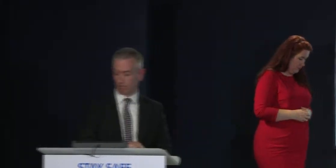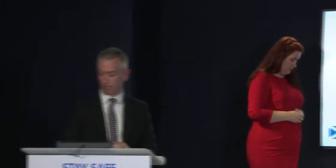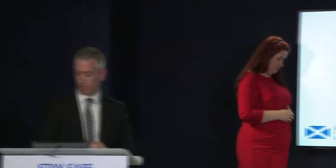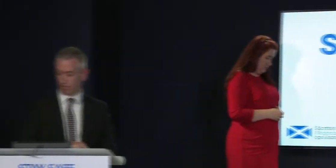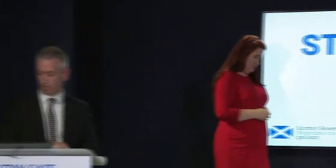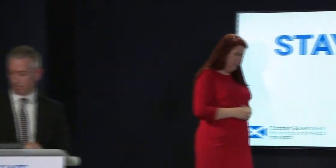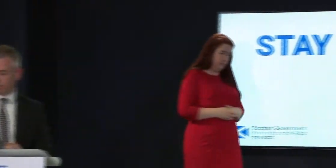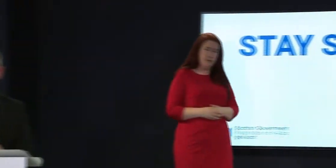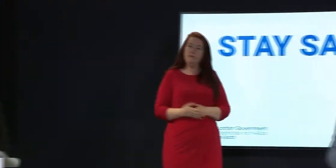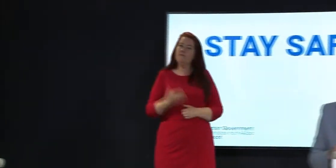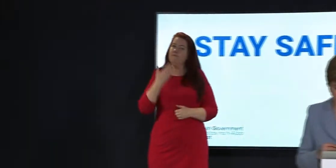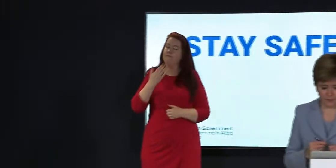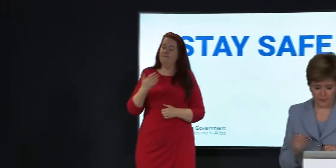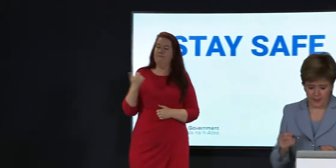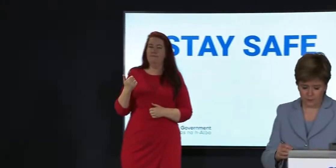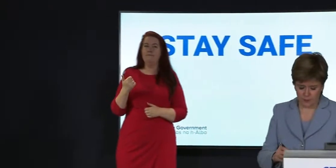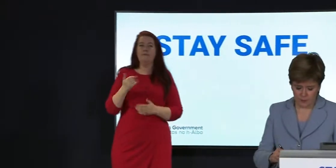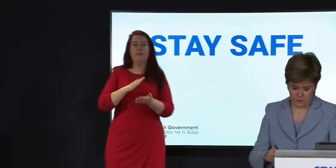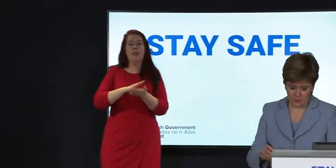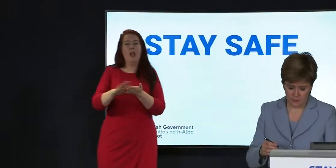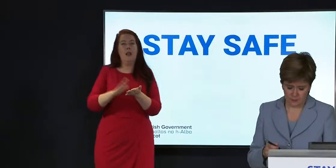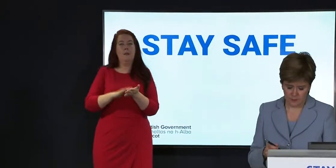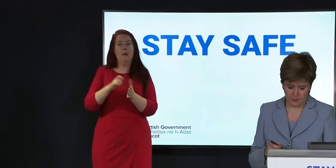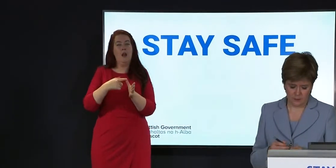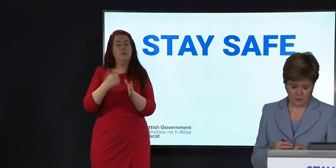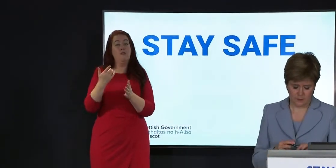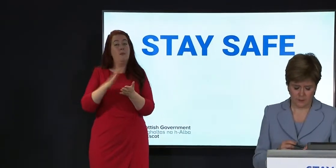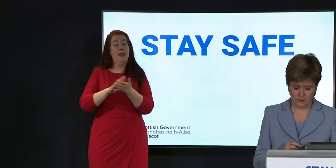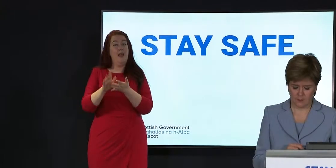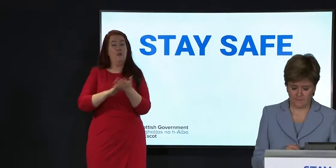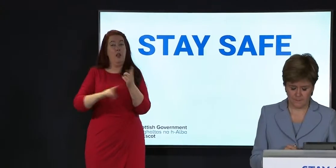Thanks. Helen McArdle from the Herald.